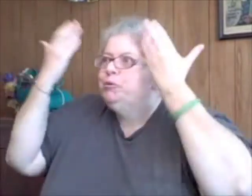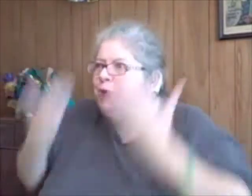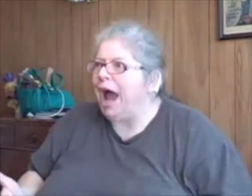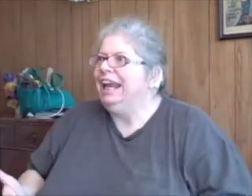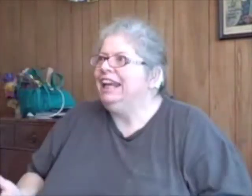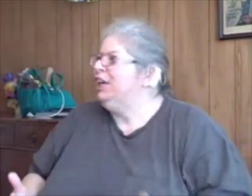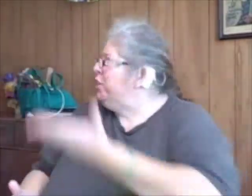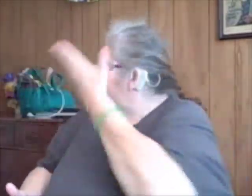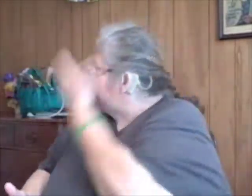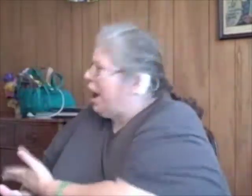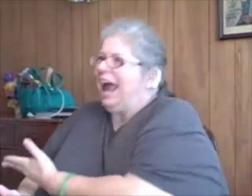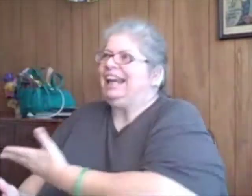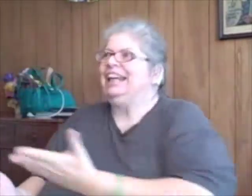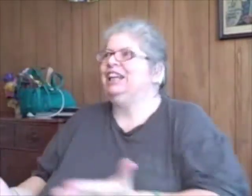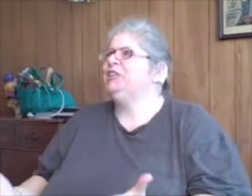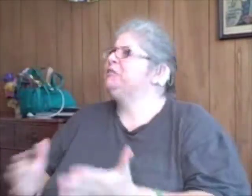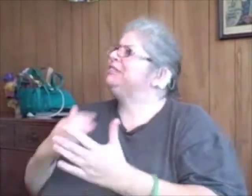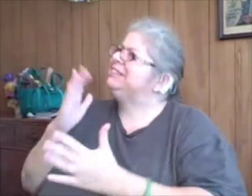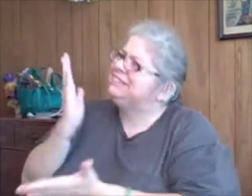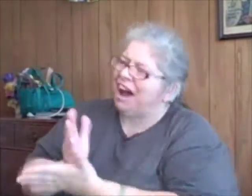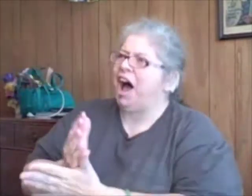there. Stop being so blind.